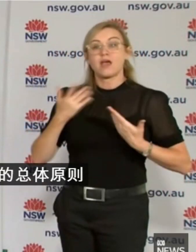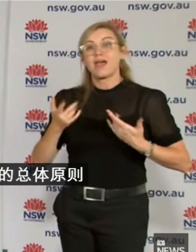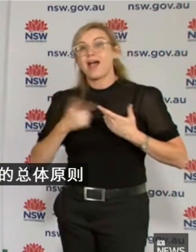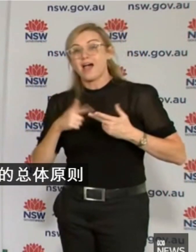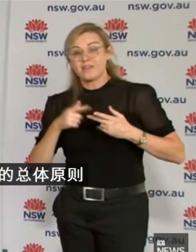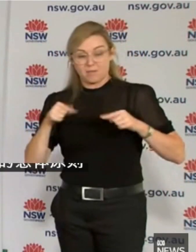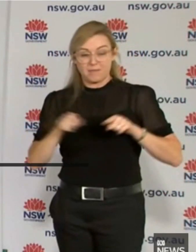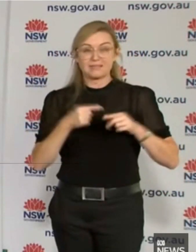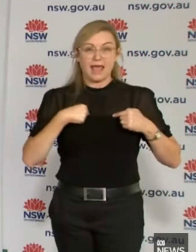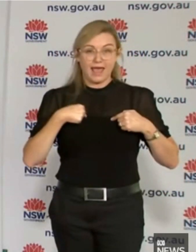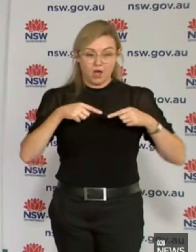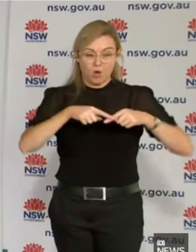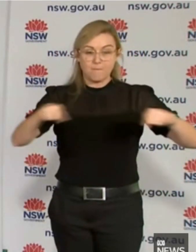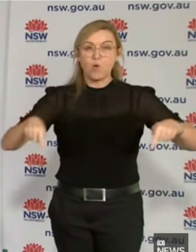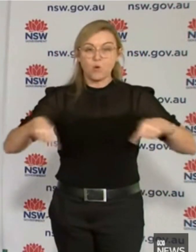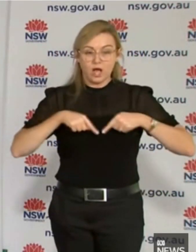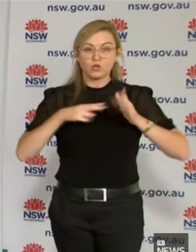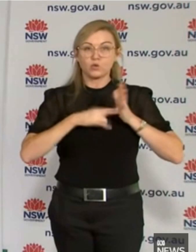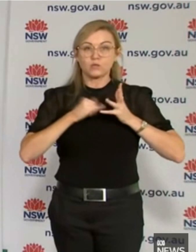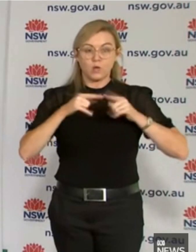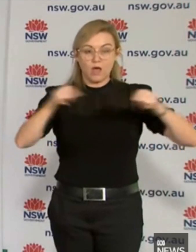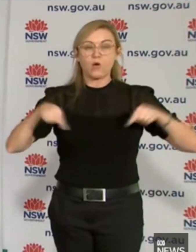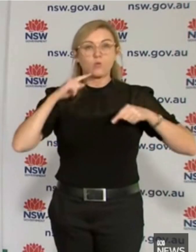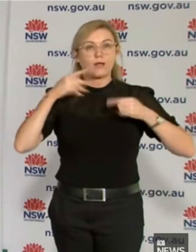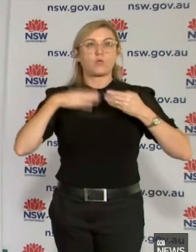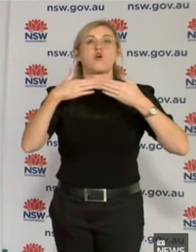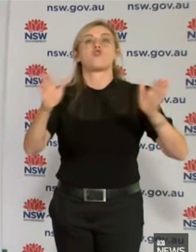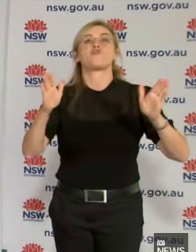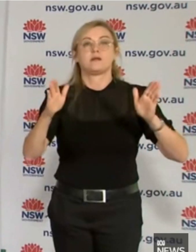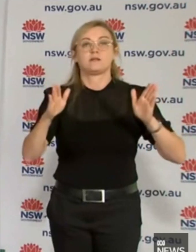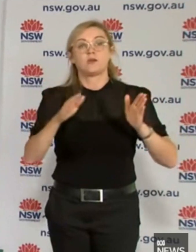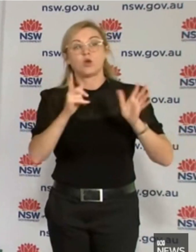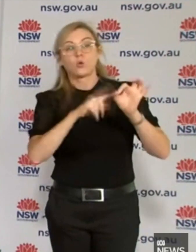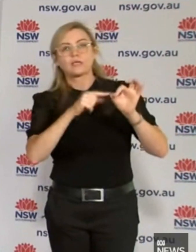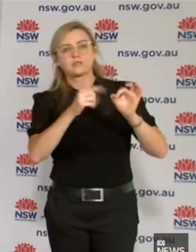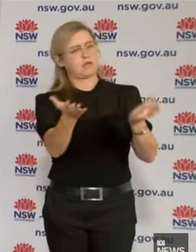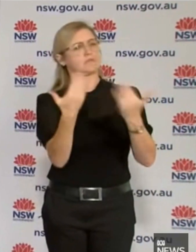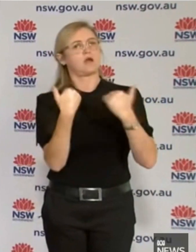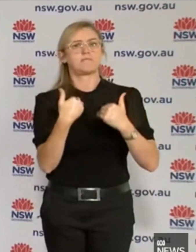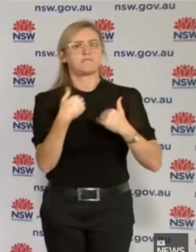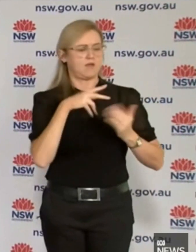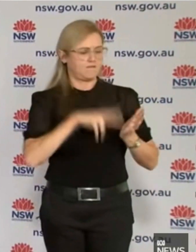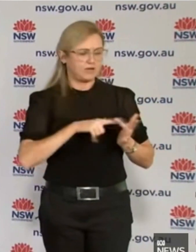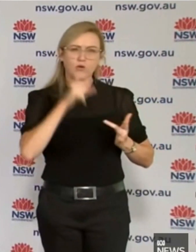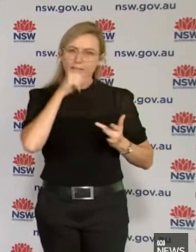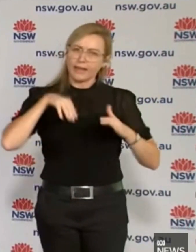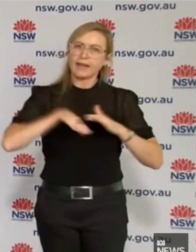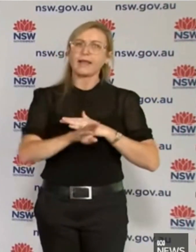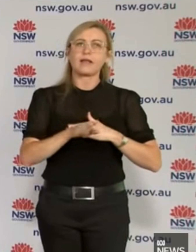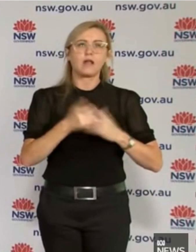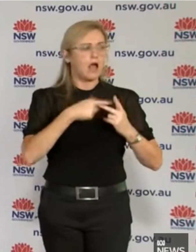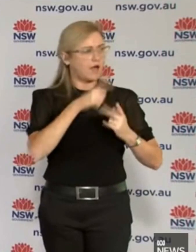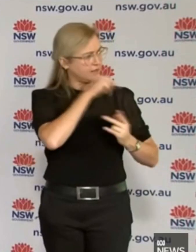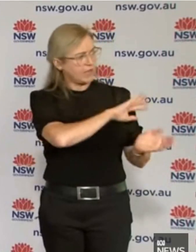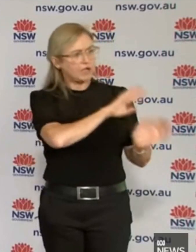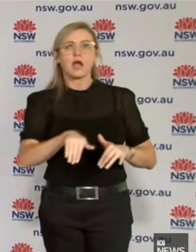we keep our borders open. We want our borders open as soon as possible. So I trust in the fact that the discussions that